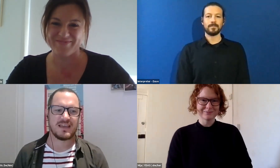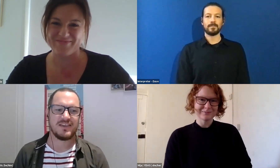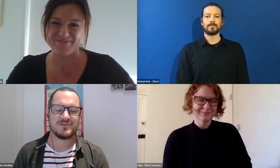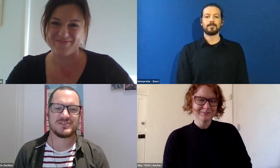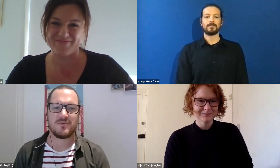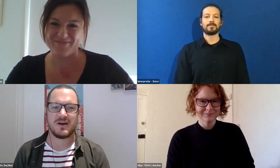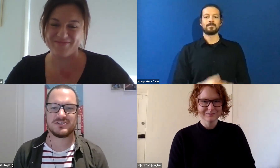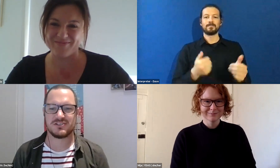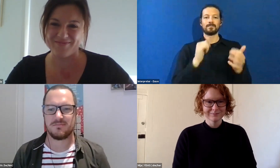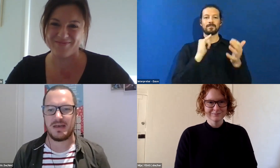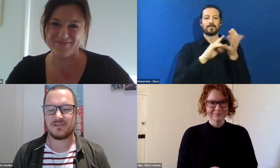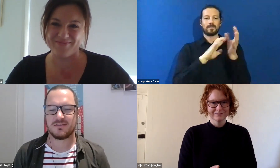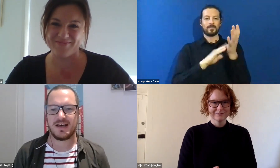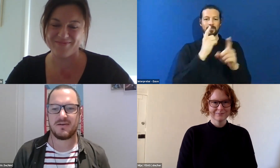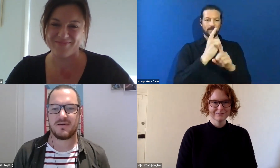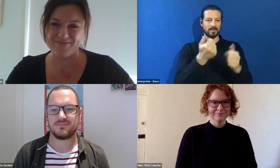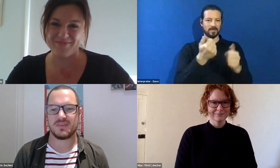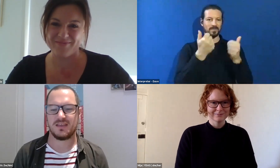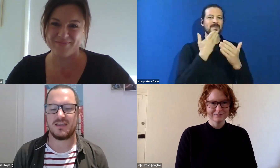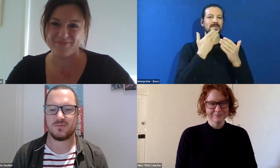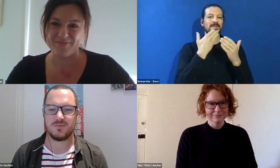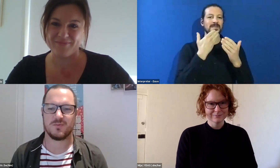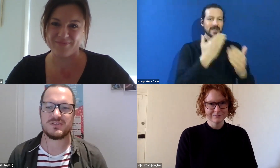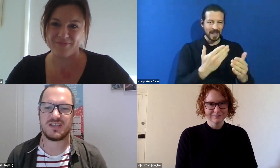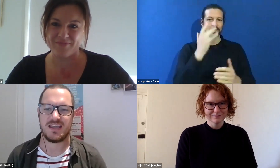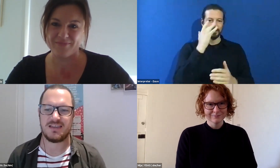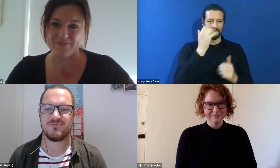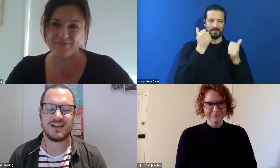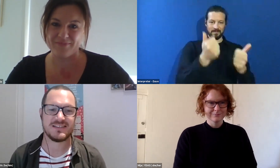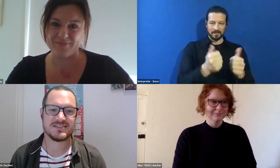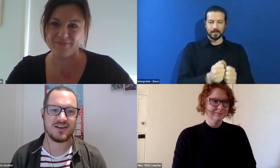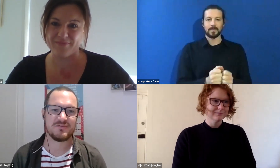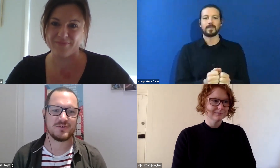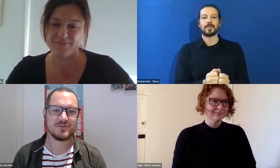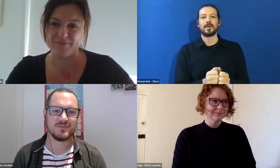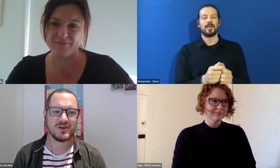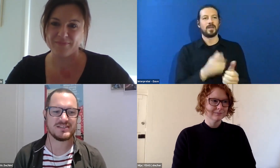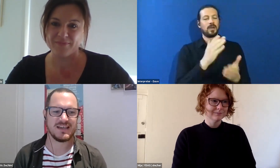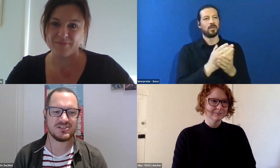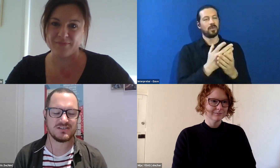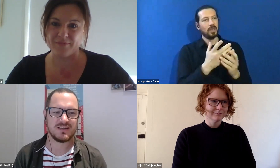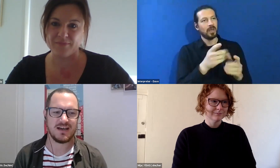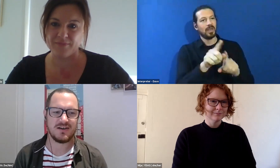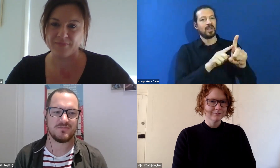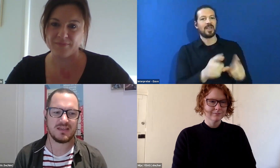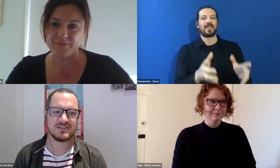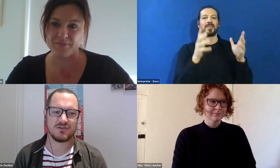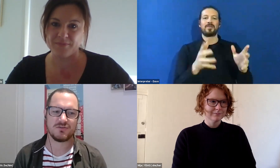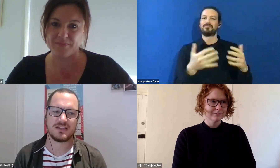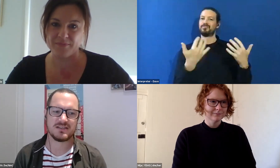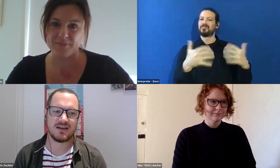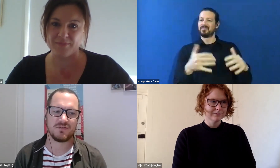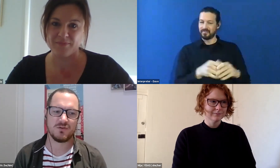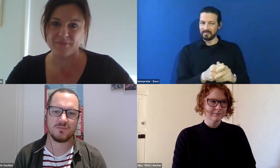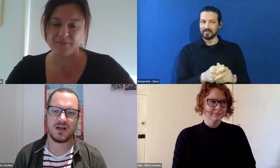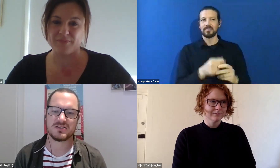Great, thank you so much, Mel. It was a really insightful presentation. It's so